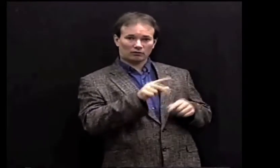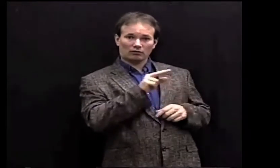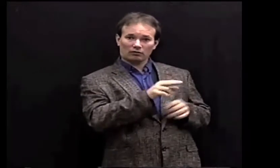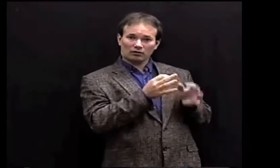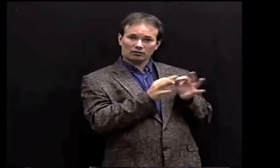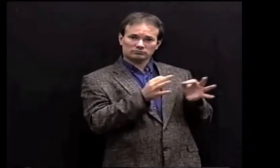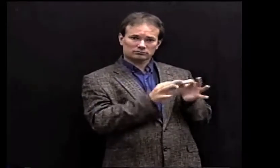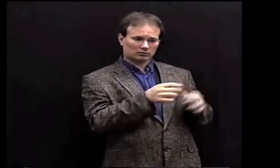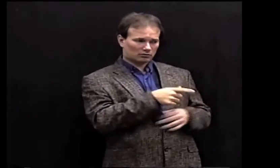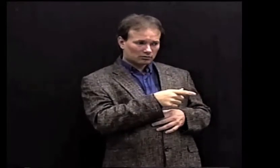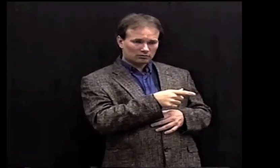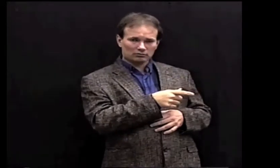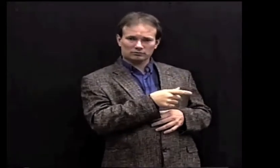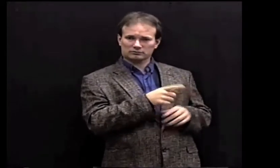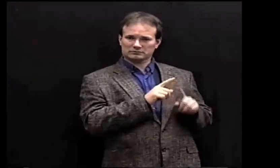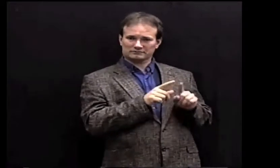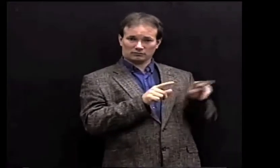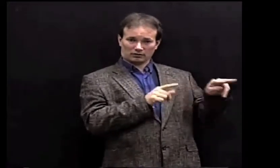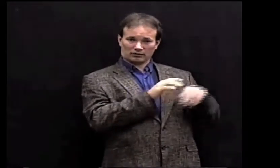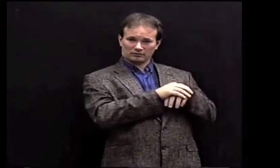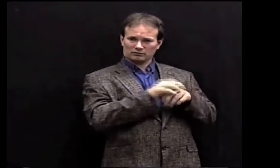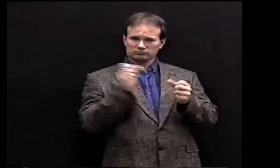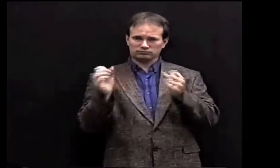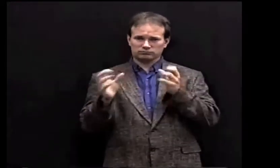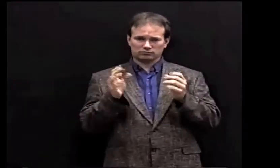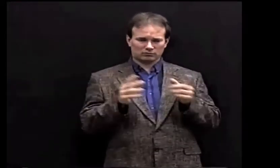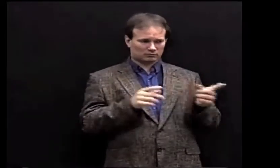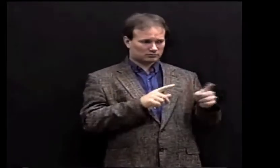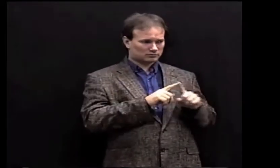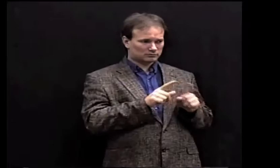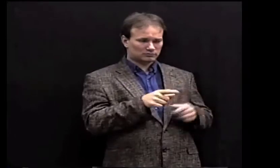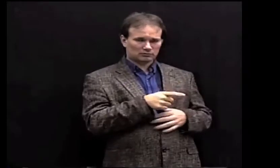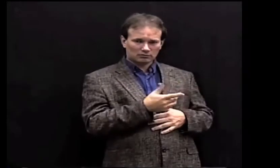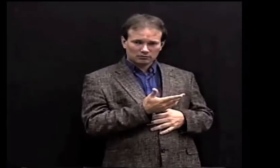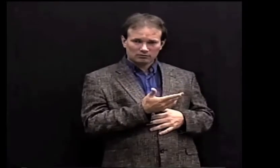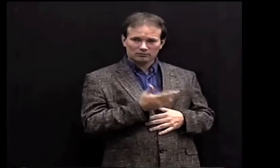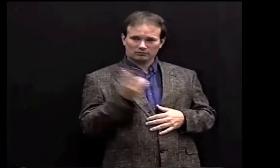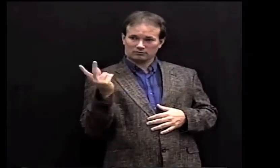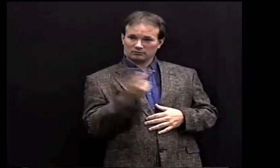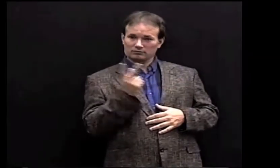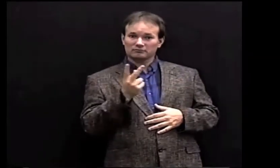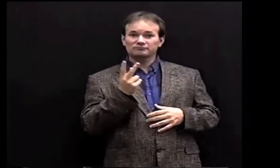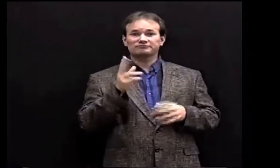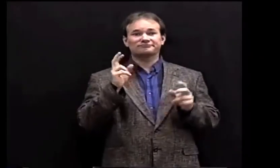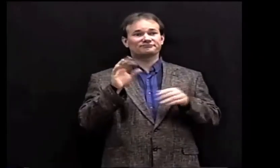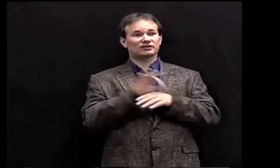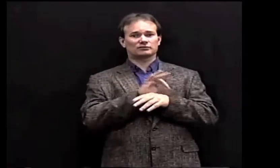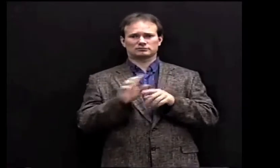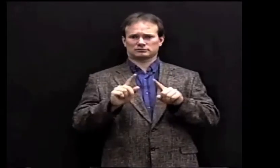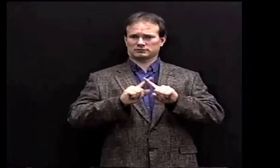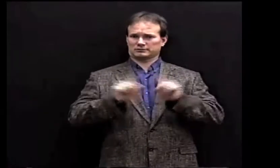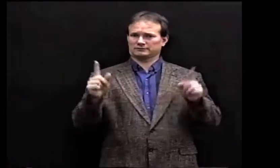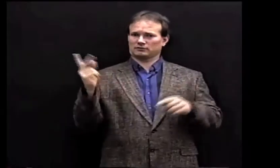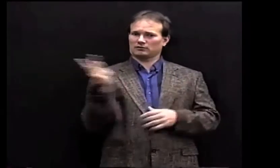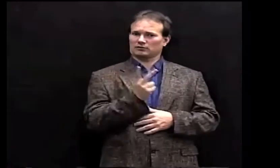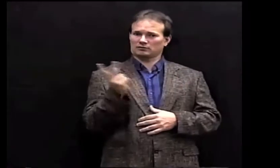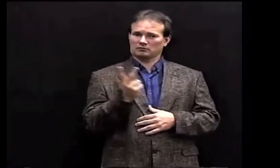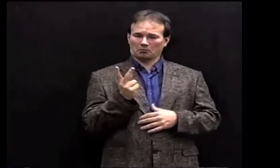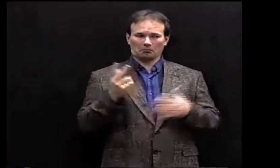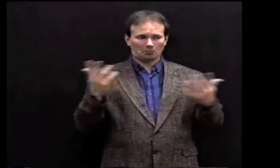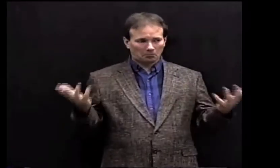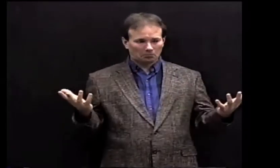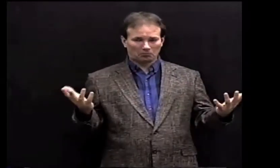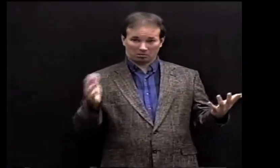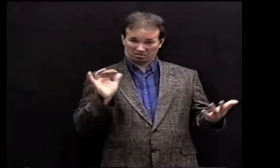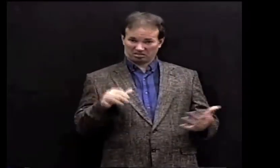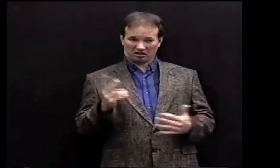switch languages while they are speaking on the phone, while deaf individuals use English to communicate over the teletypewriter and can